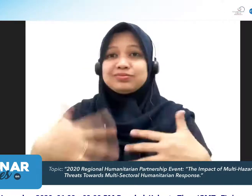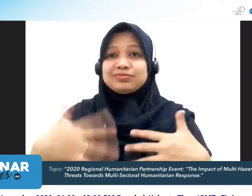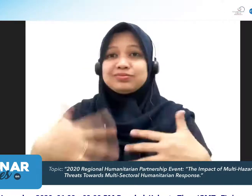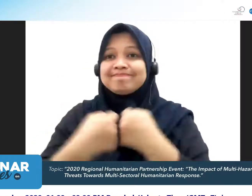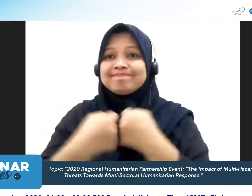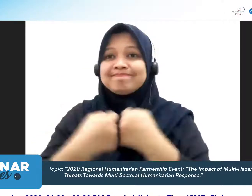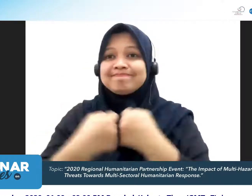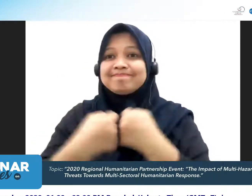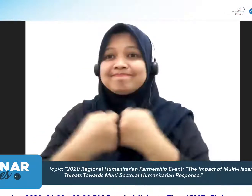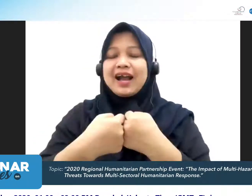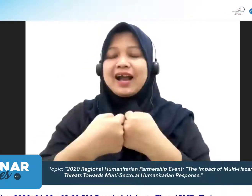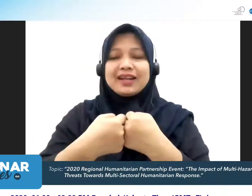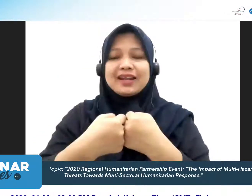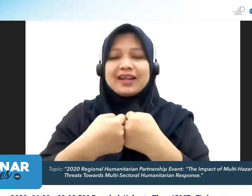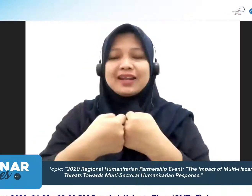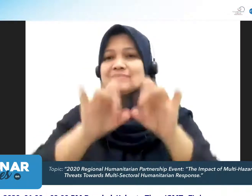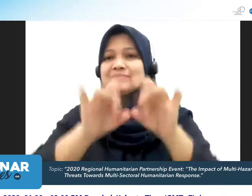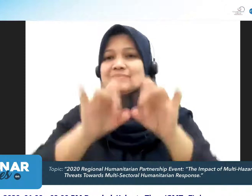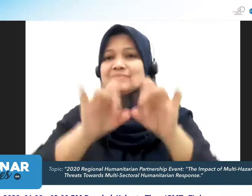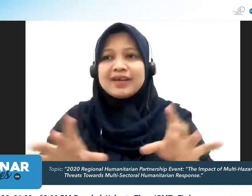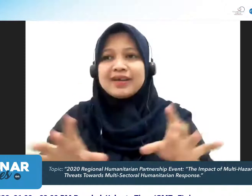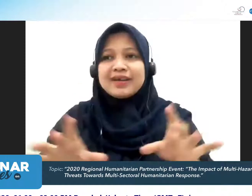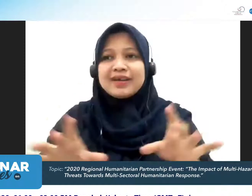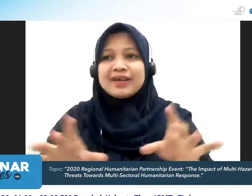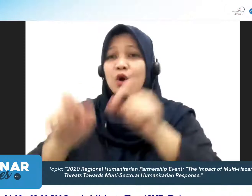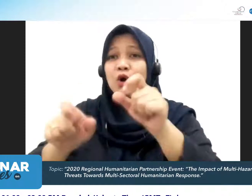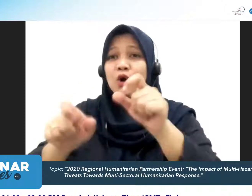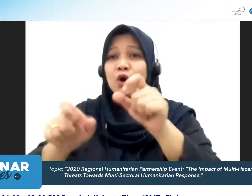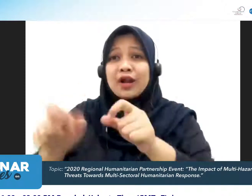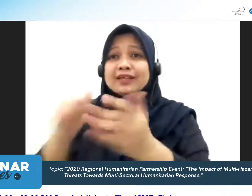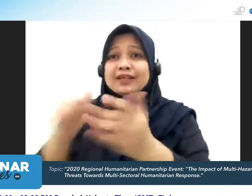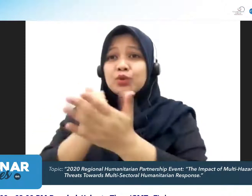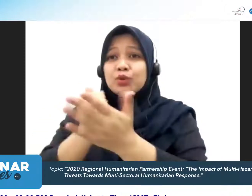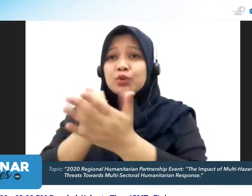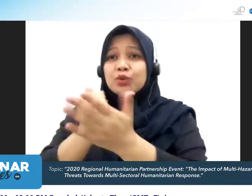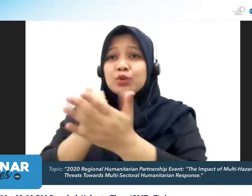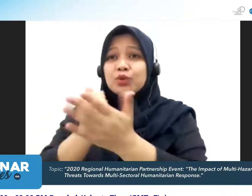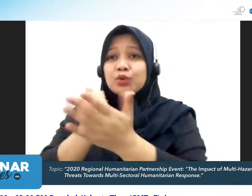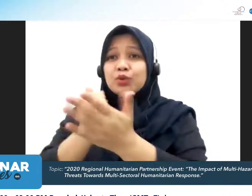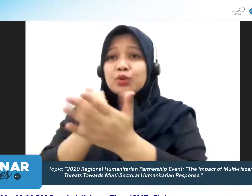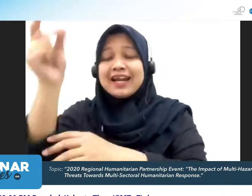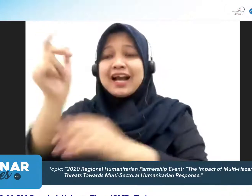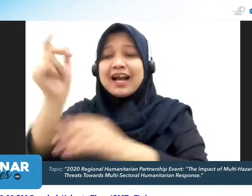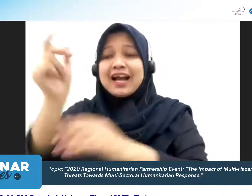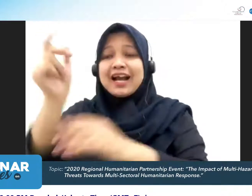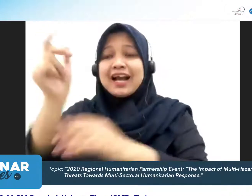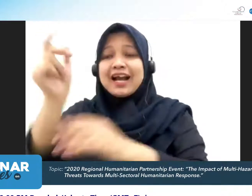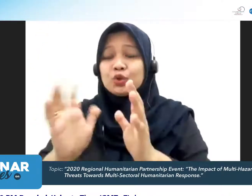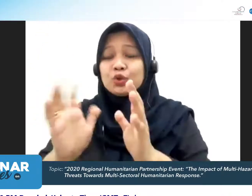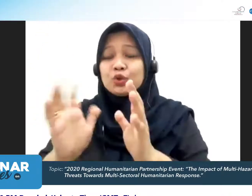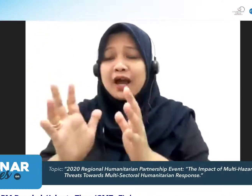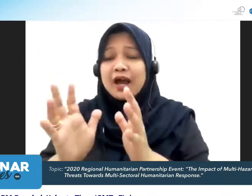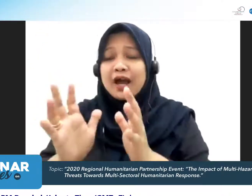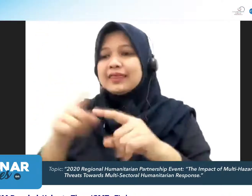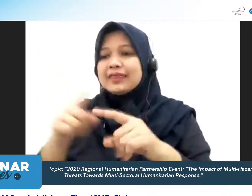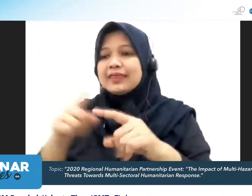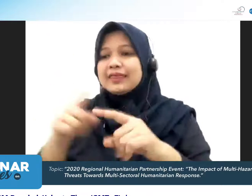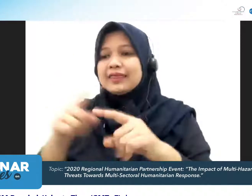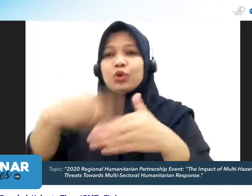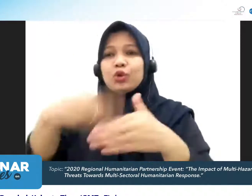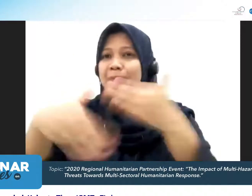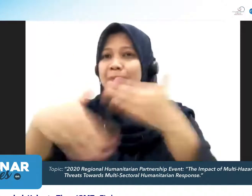and that compounding, even where there was preparedness programs, COVID has compounded the difficulty of implementing them and